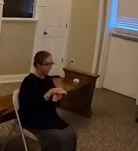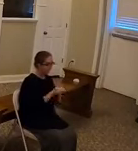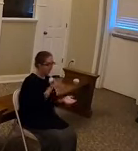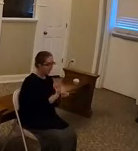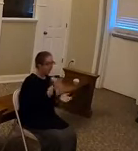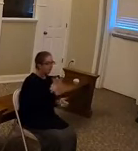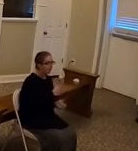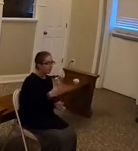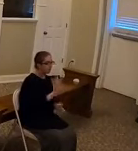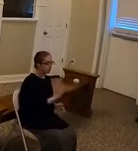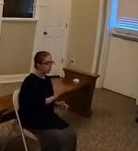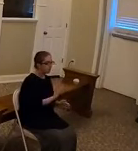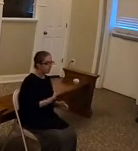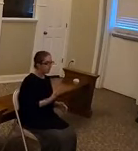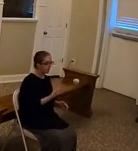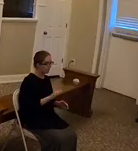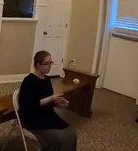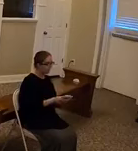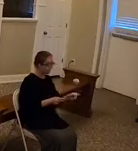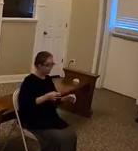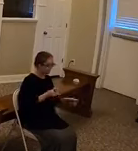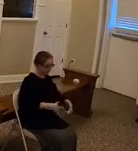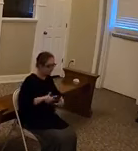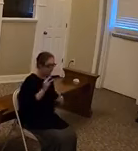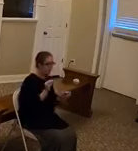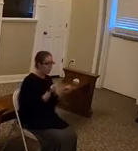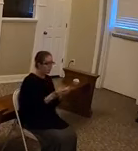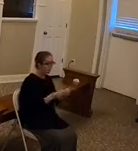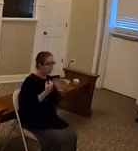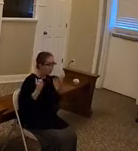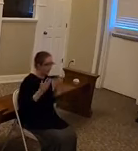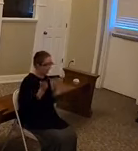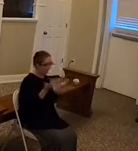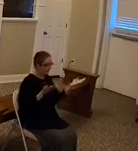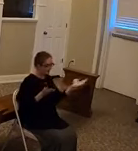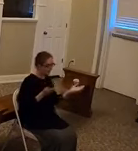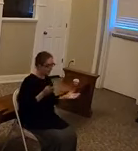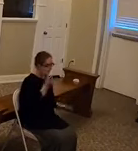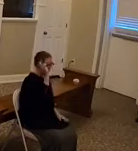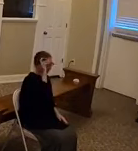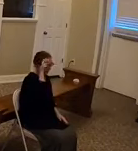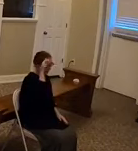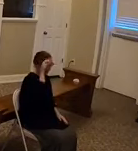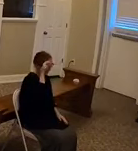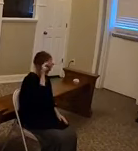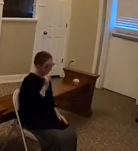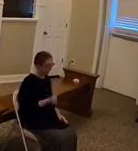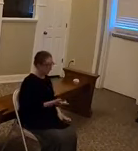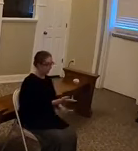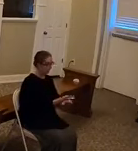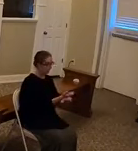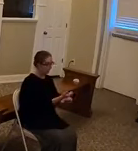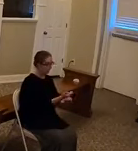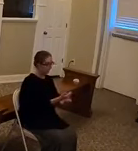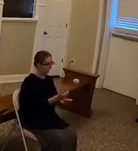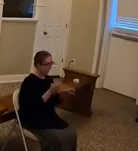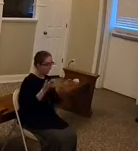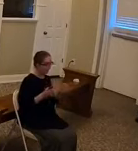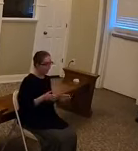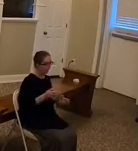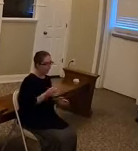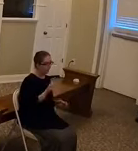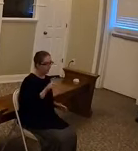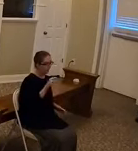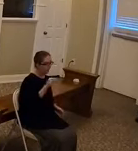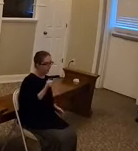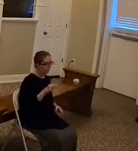that is your lot in life now. No longer do you have to serve the devil and the beggarly elements of this world, but